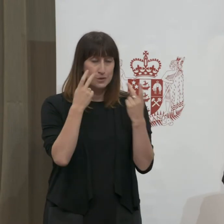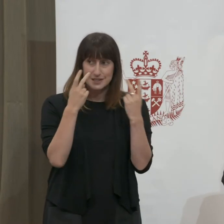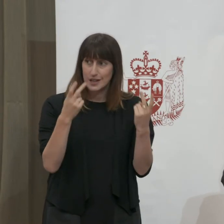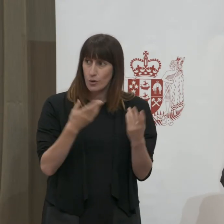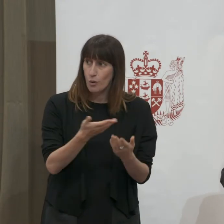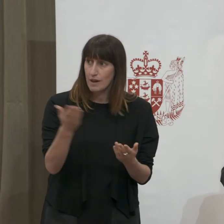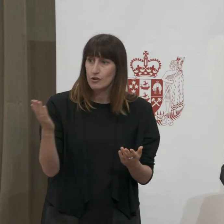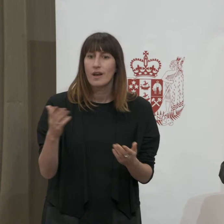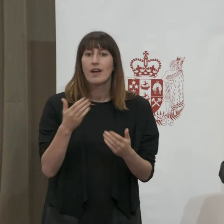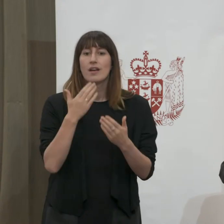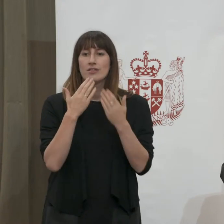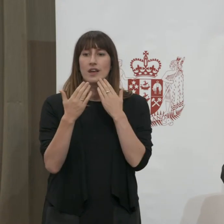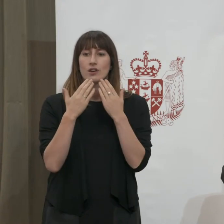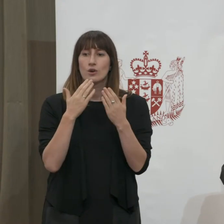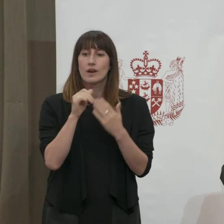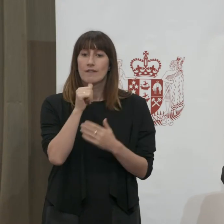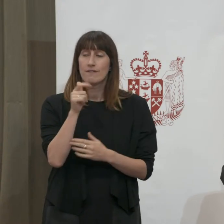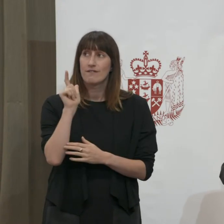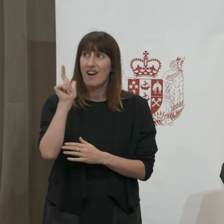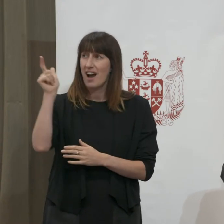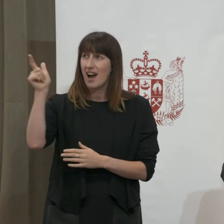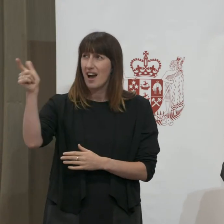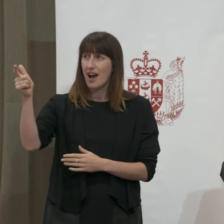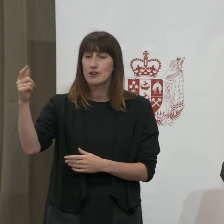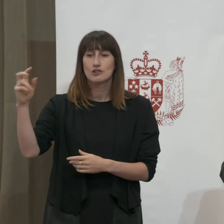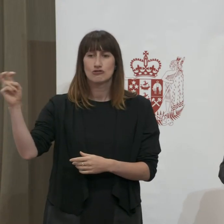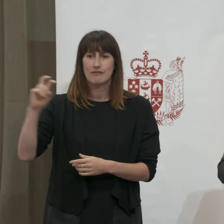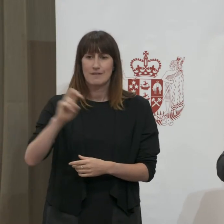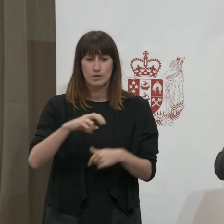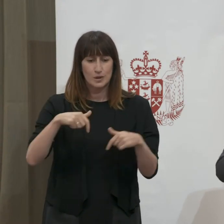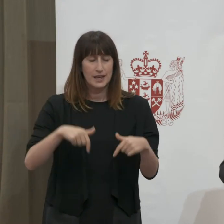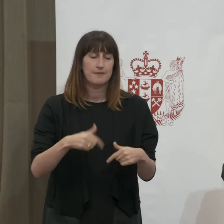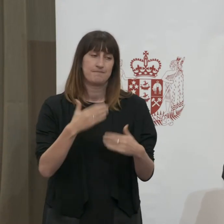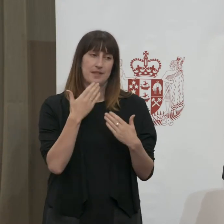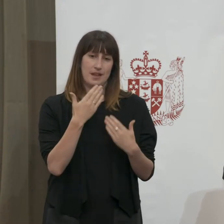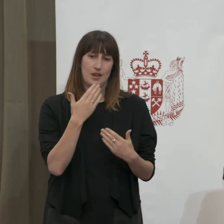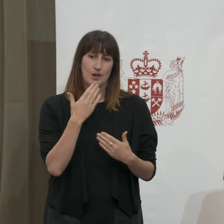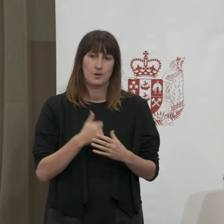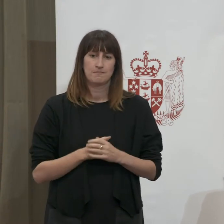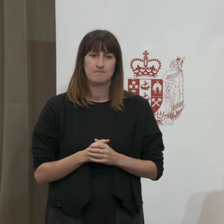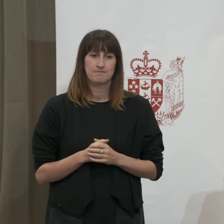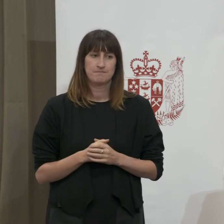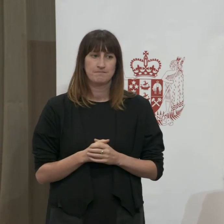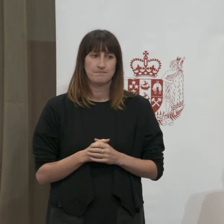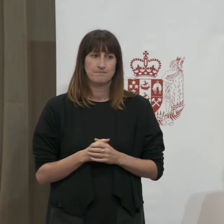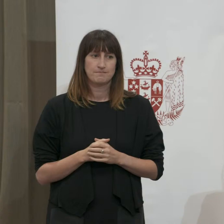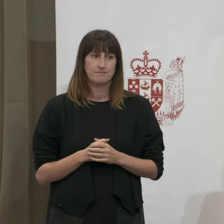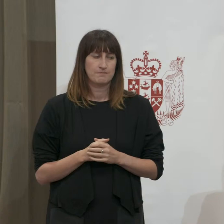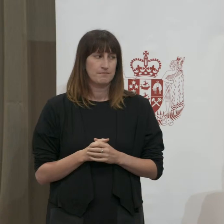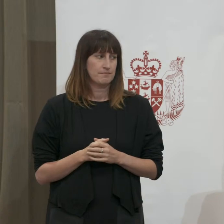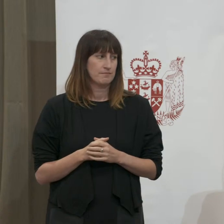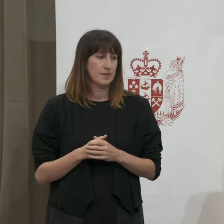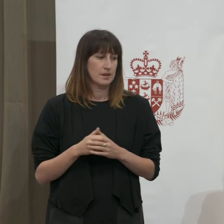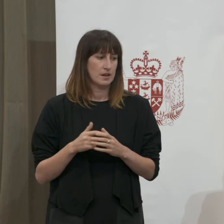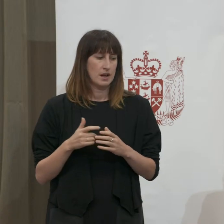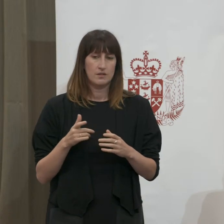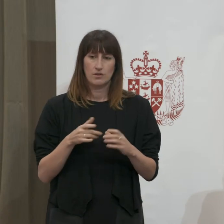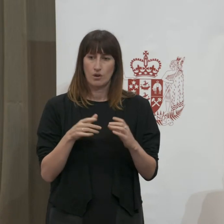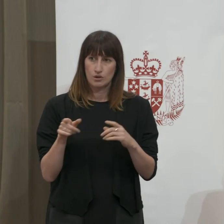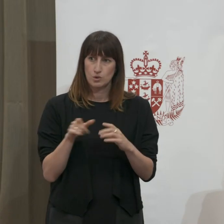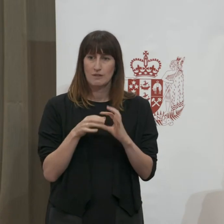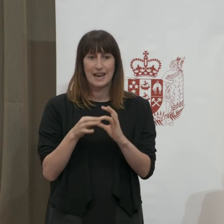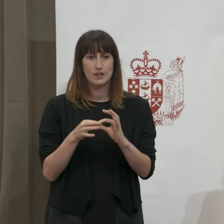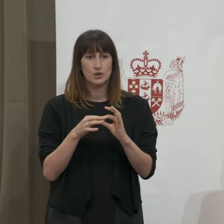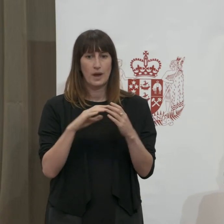you all for travelling, particularly those of you who have come from afar, to hear these reforms in relation to the health and disability sector here today.